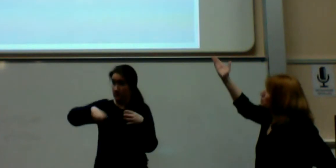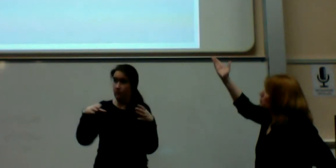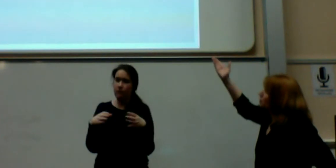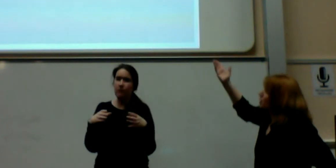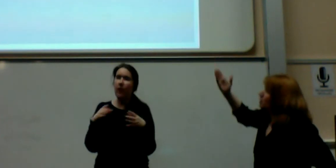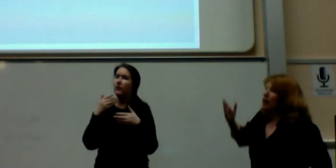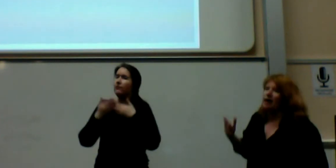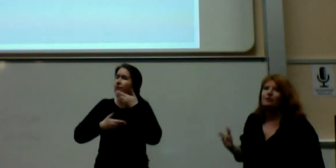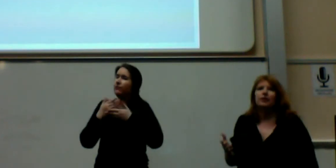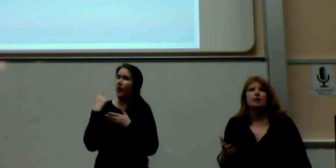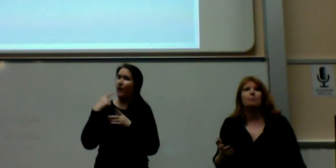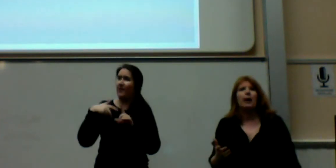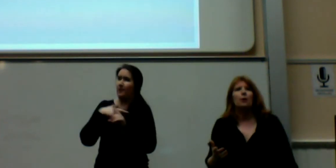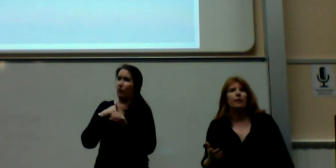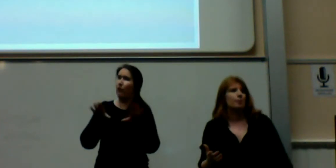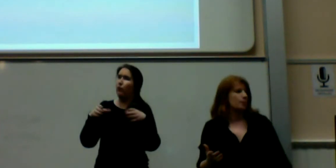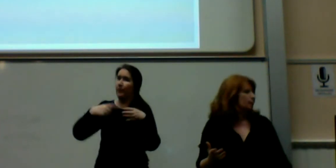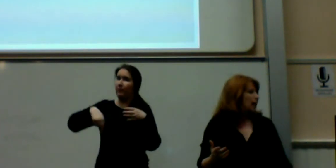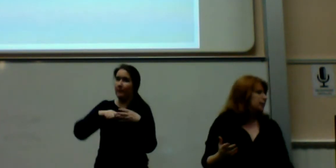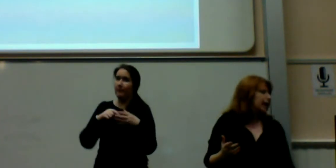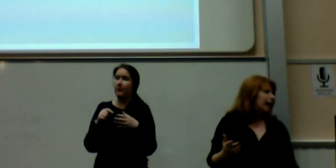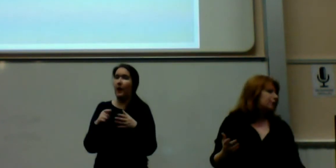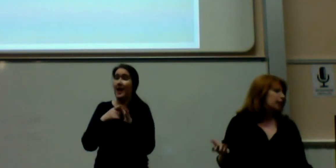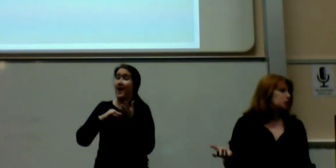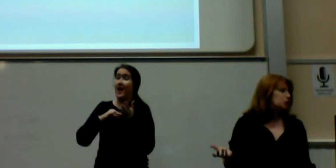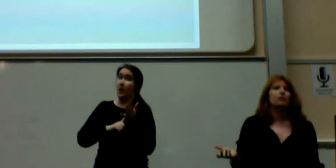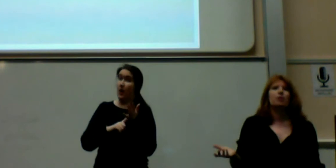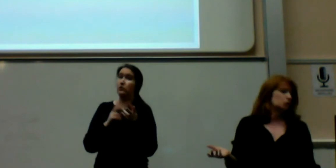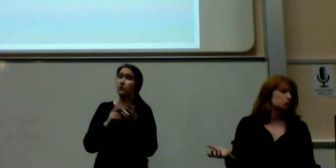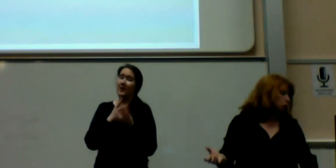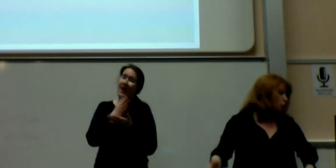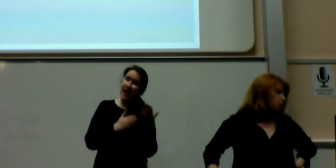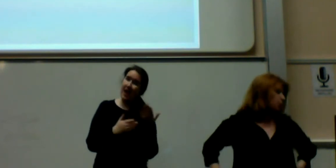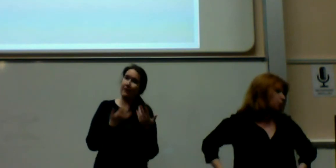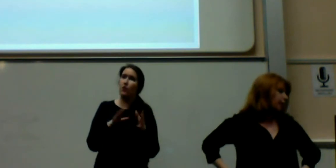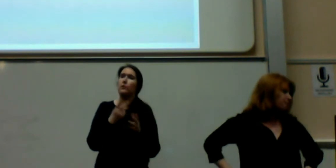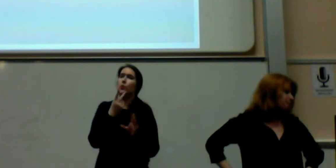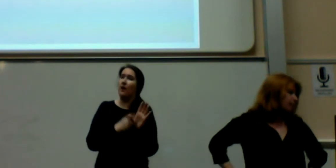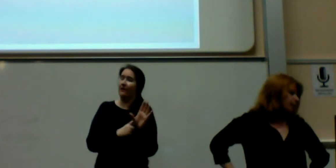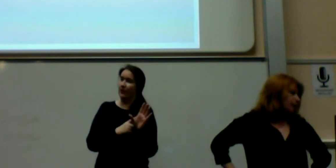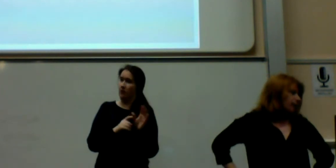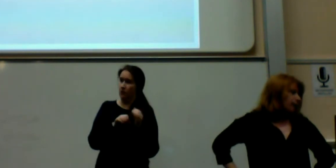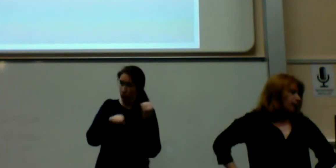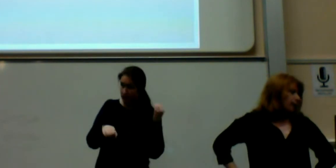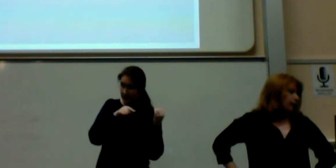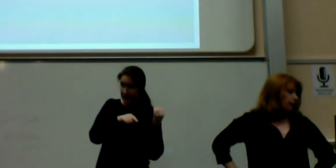just some sort of demographics about them. About half graduated from a two-year program